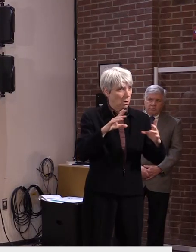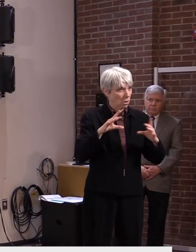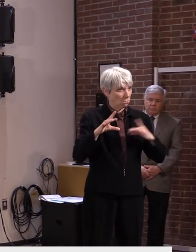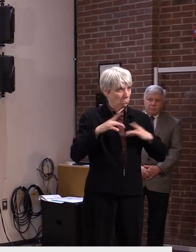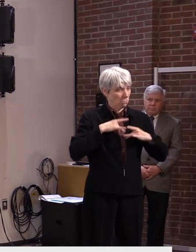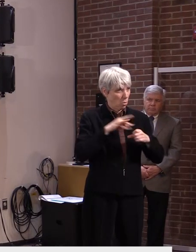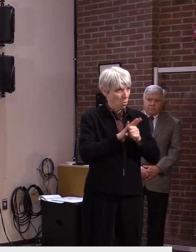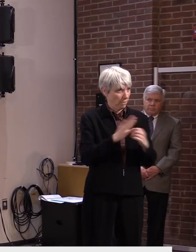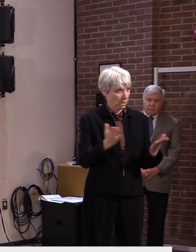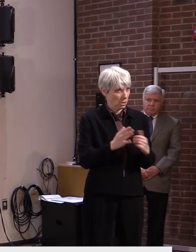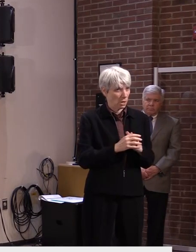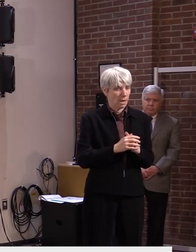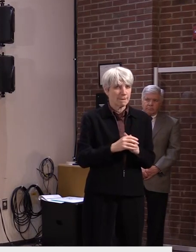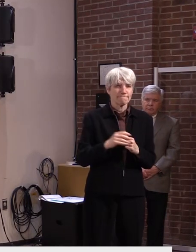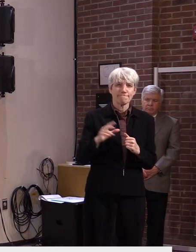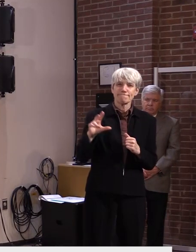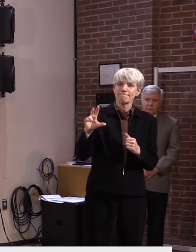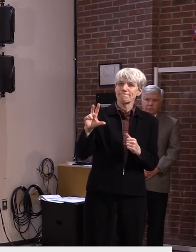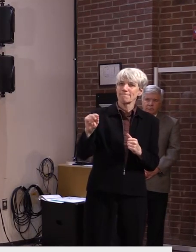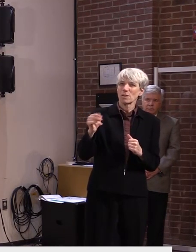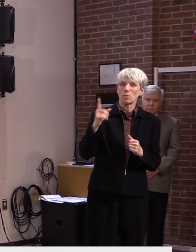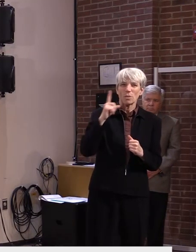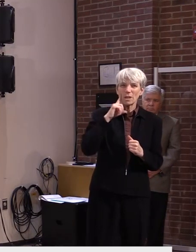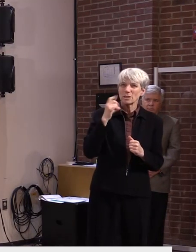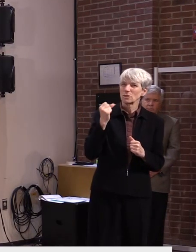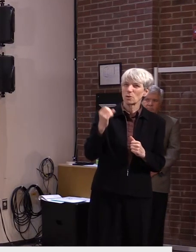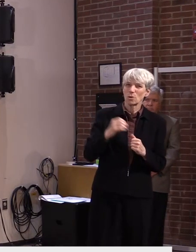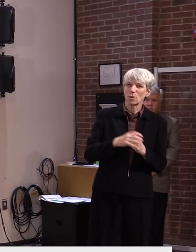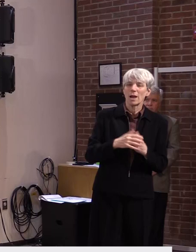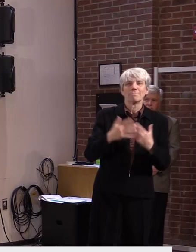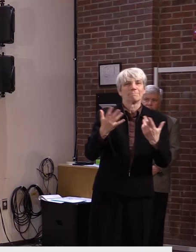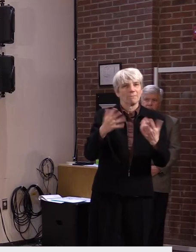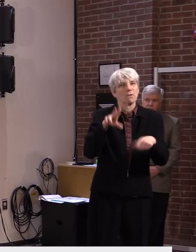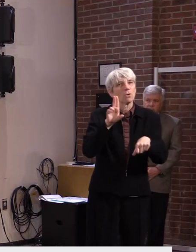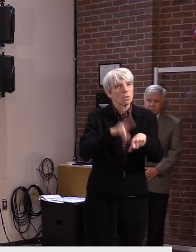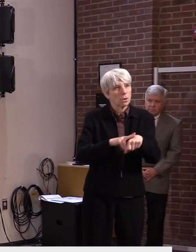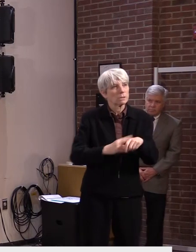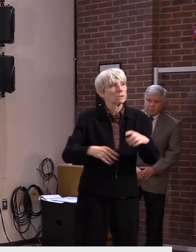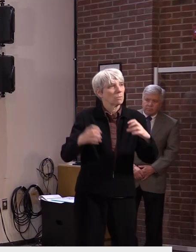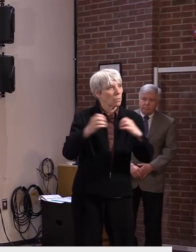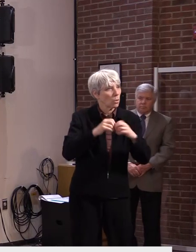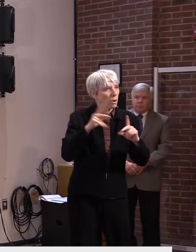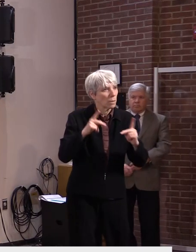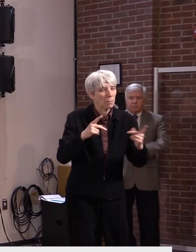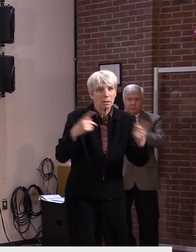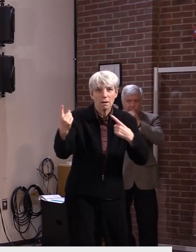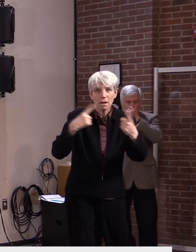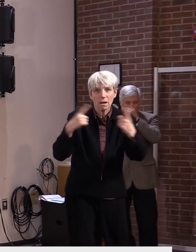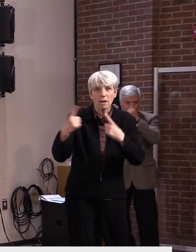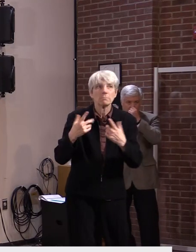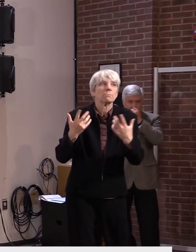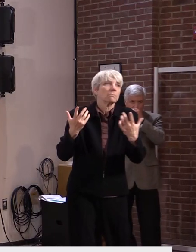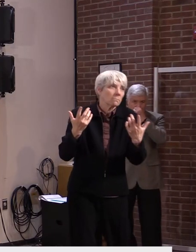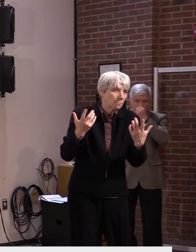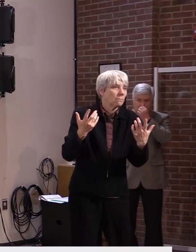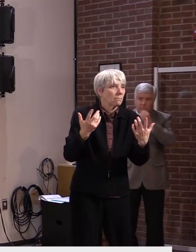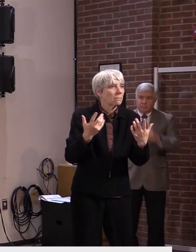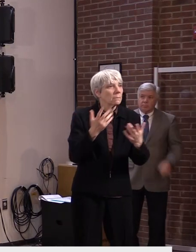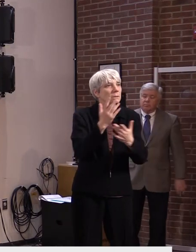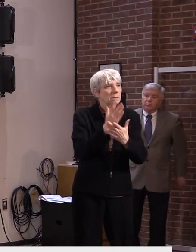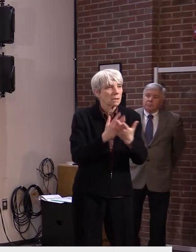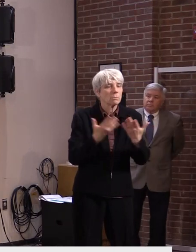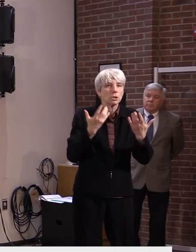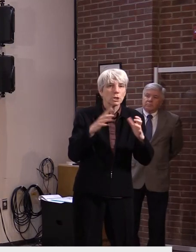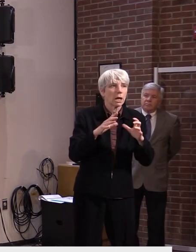so. Although there's, you know, the more activity there is, the more spread there would be.